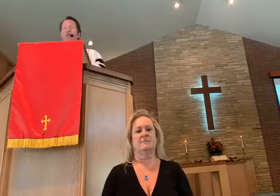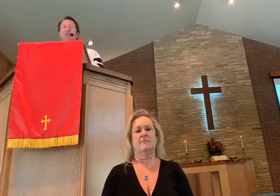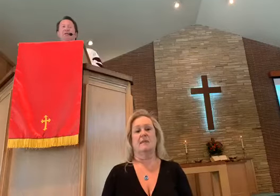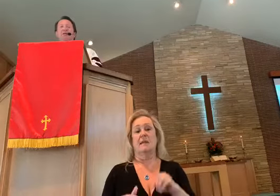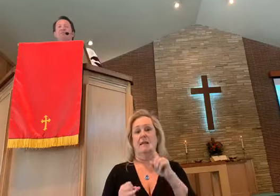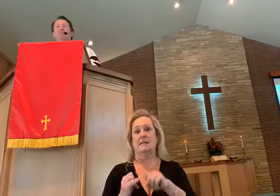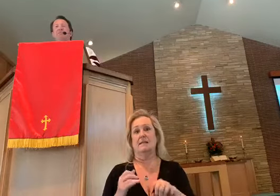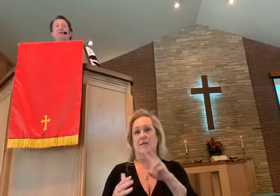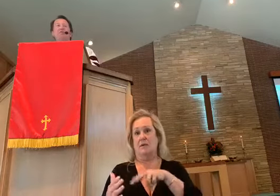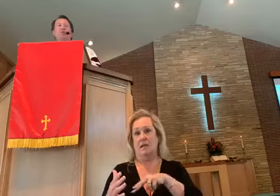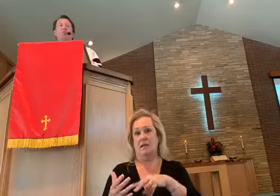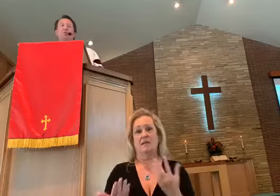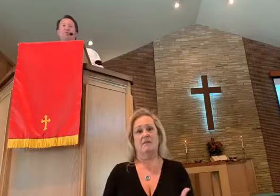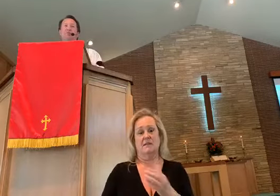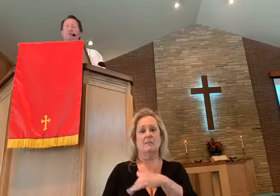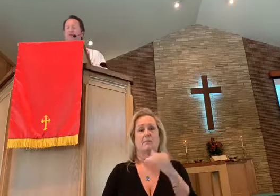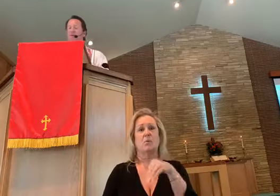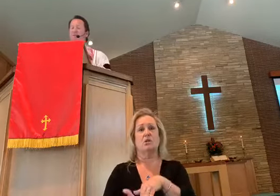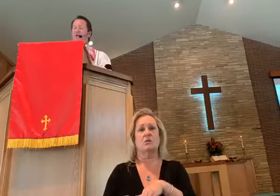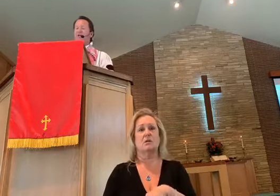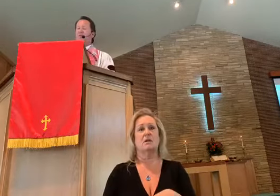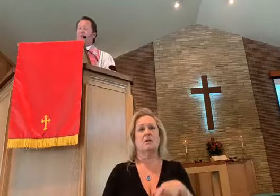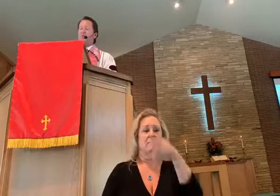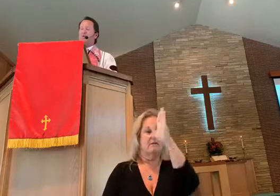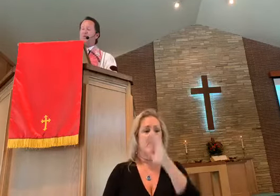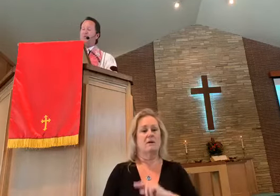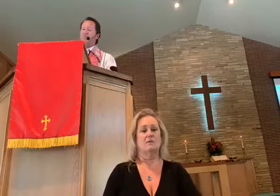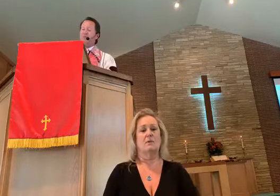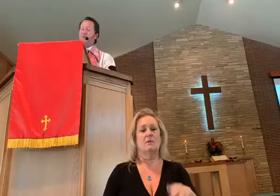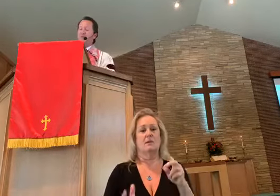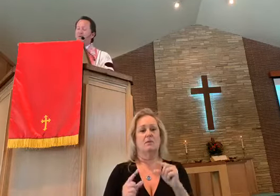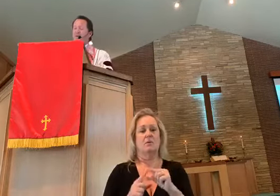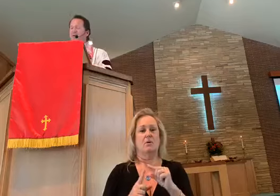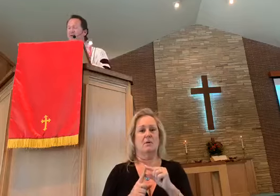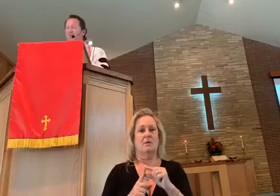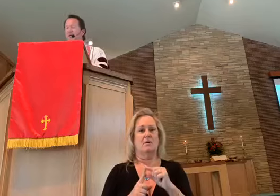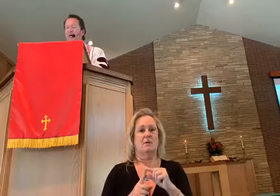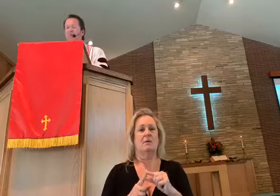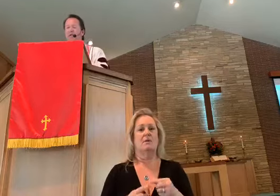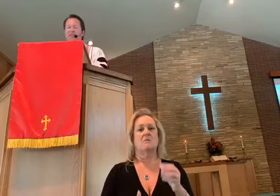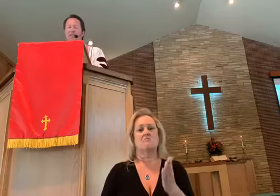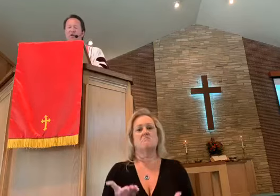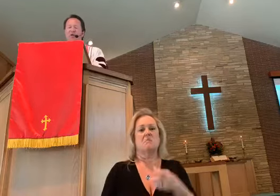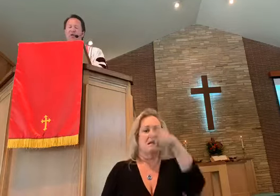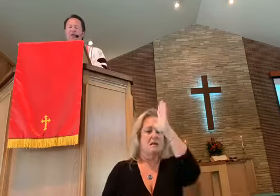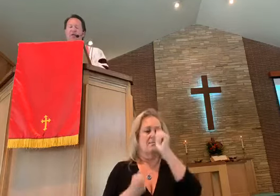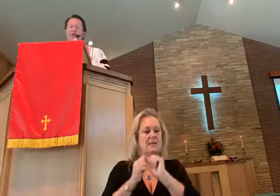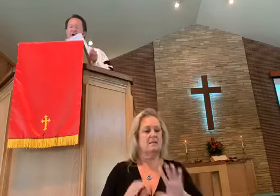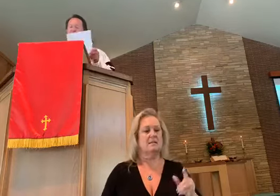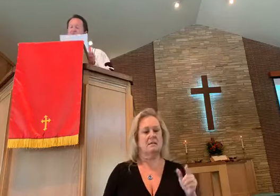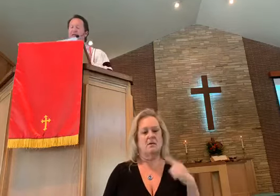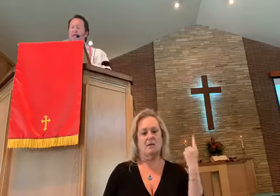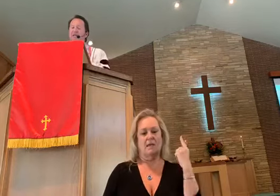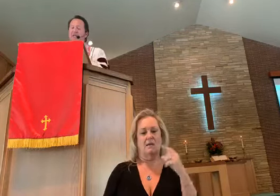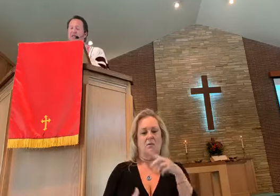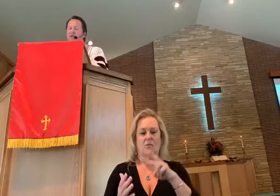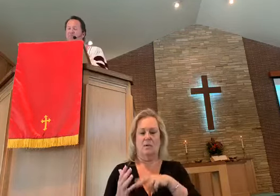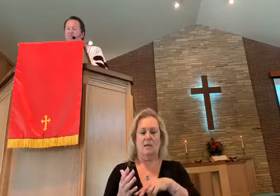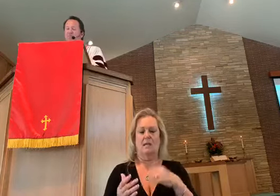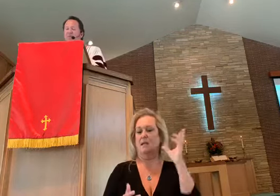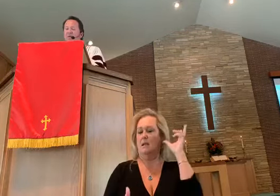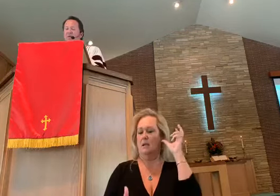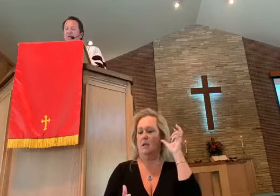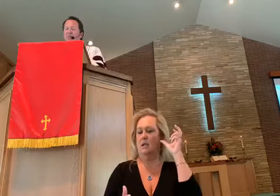Here ends the reading of this portion of God's holy word. May God bless us not only in our reading and